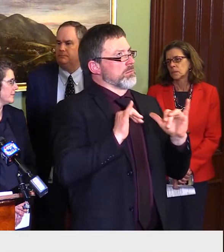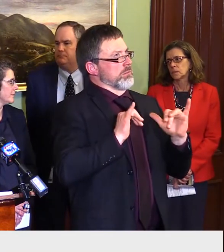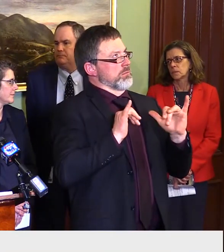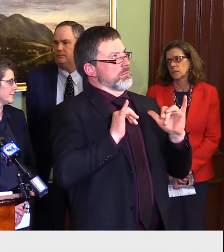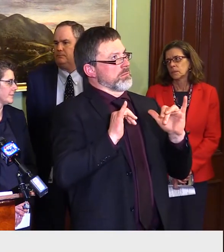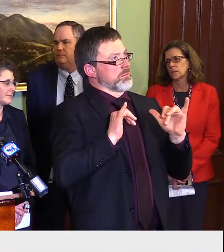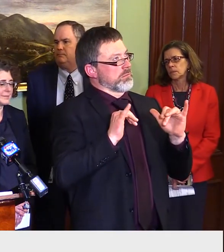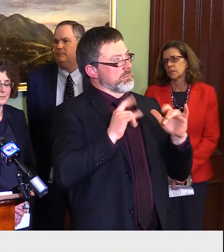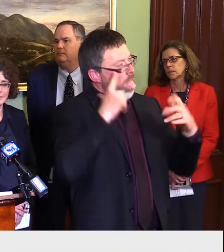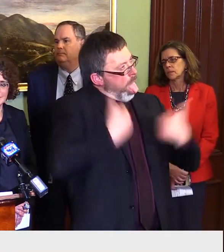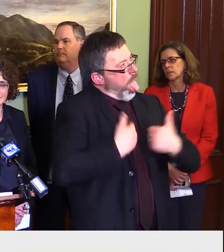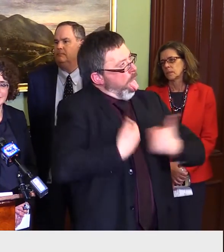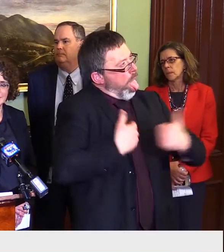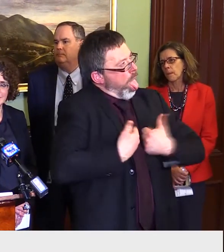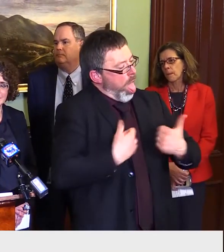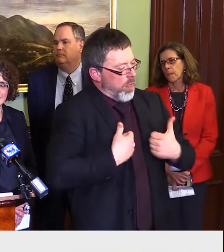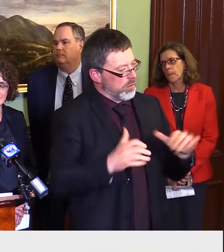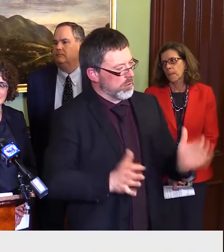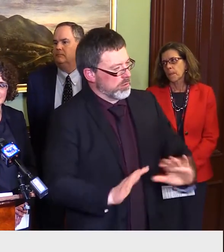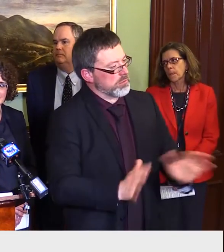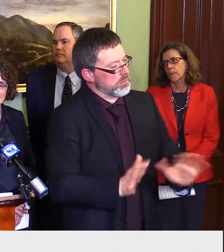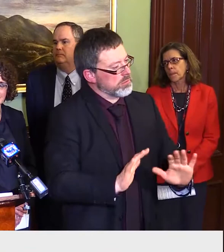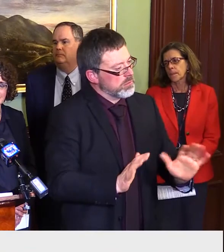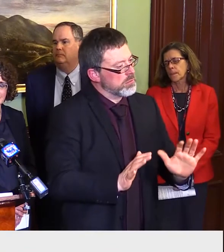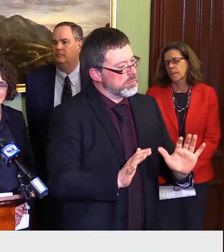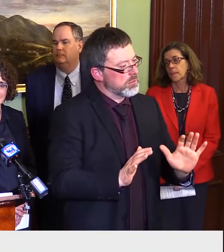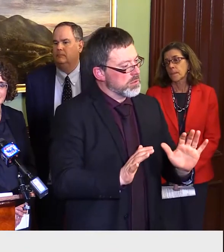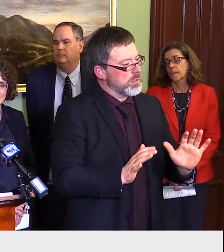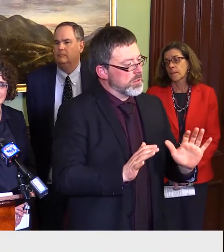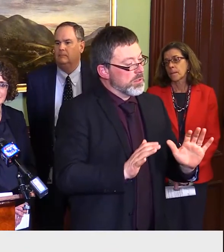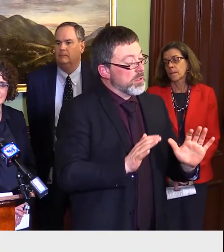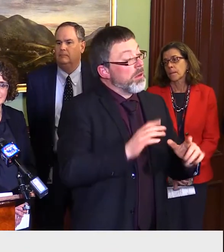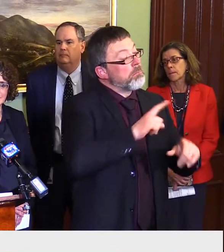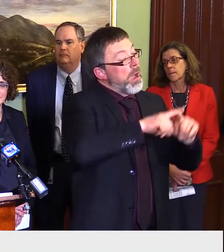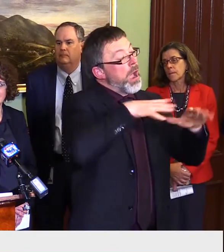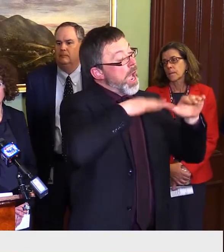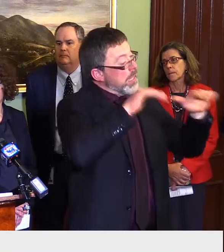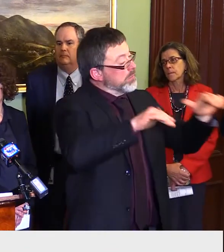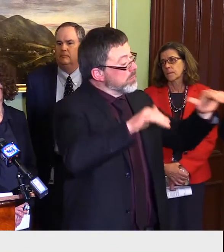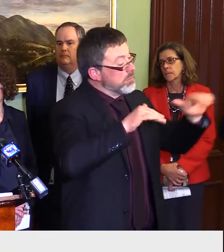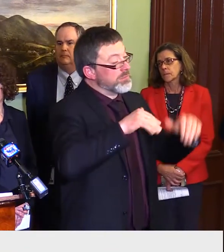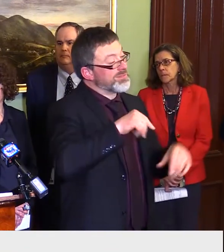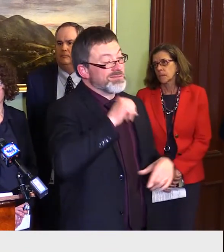Is that at all in consideration? And if so, when would that take effect? Yeah, I mean, we've,